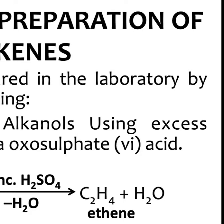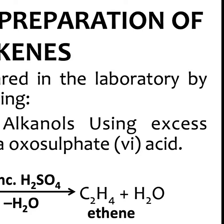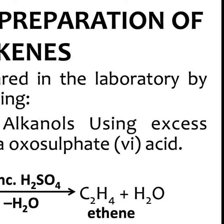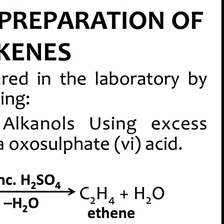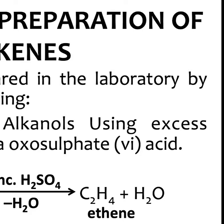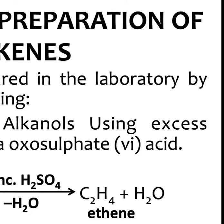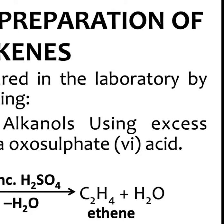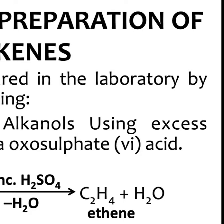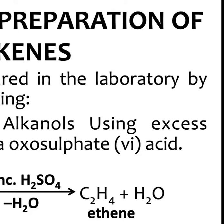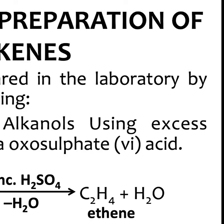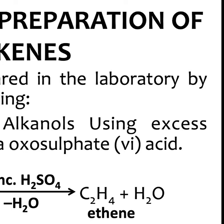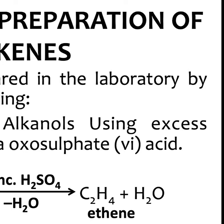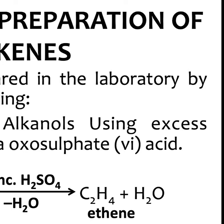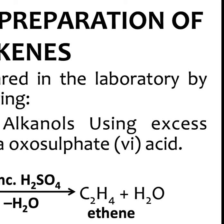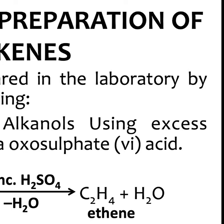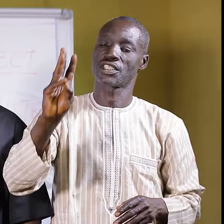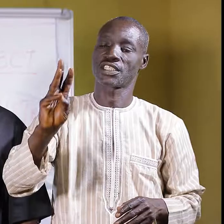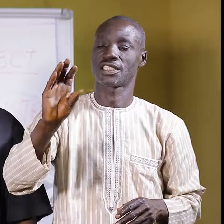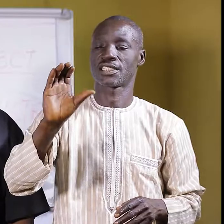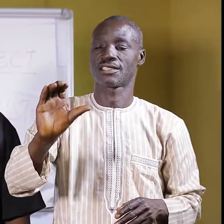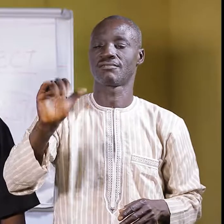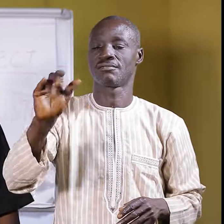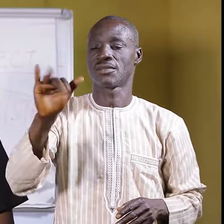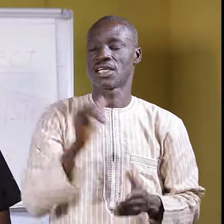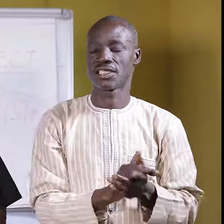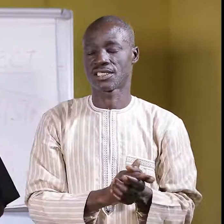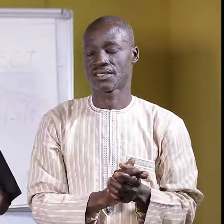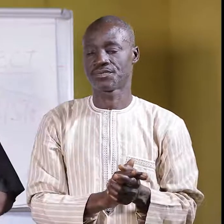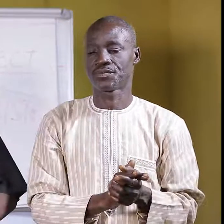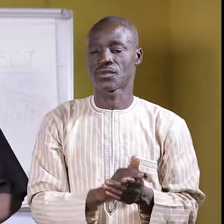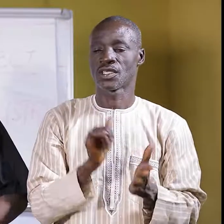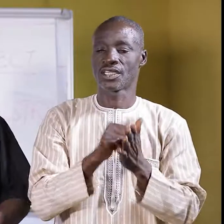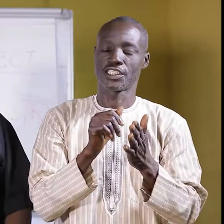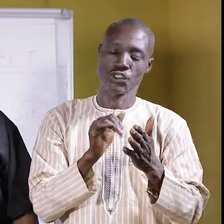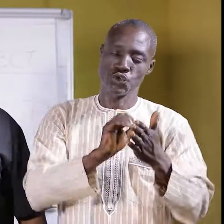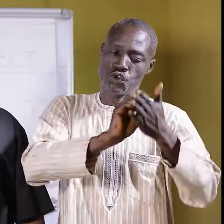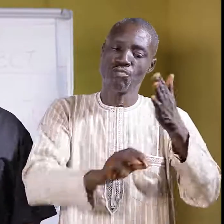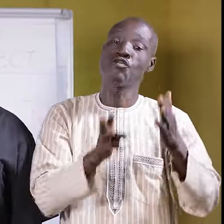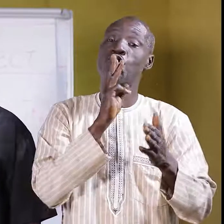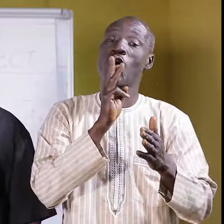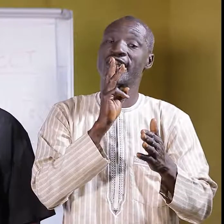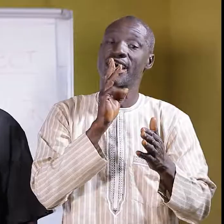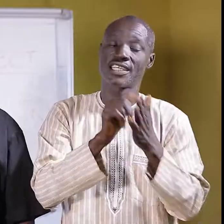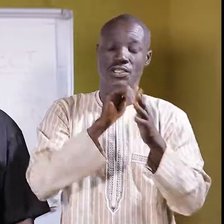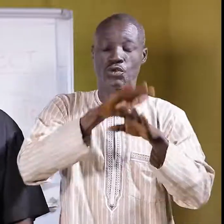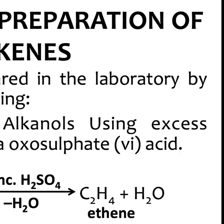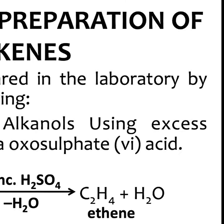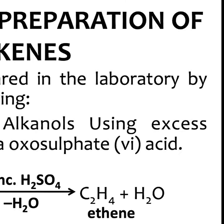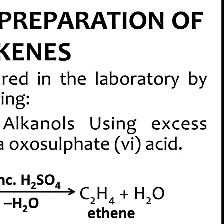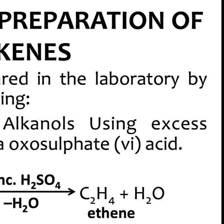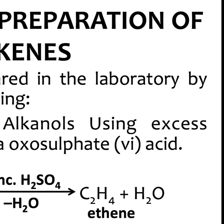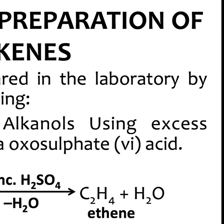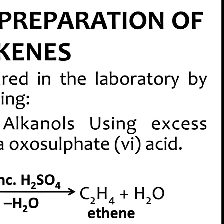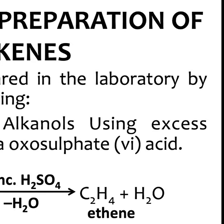tetraoxosulfuric acid. How? When we say dehydration, we are removing water completely from the ethanol, and